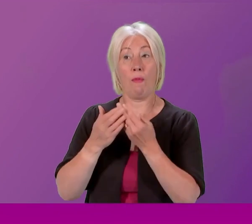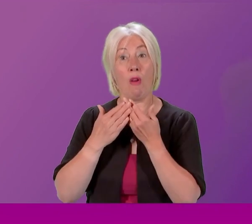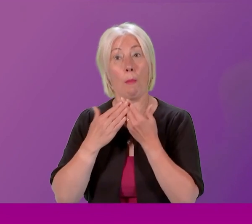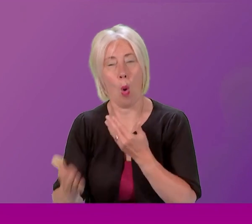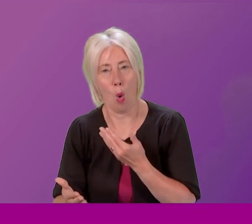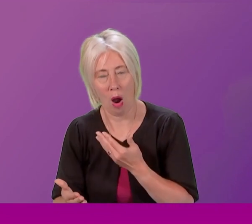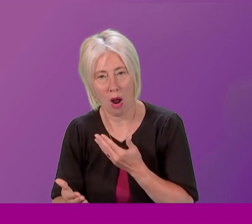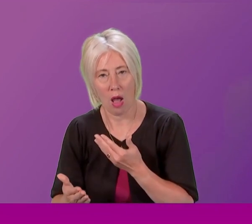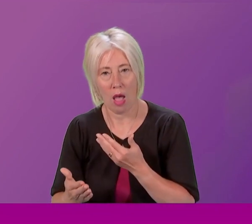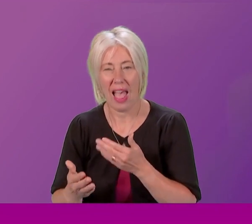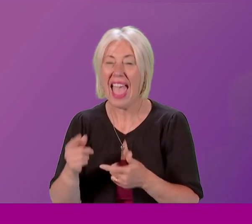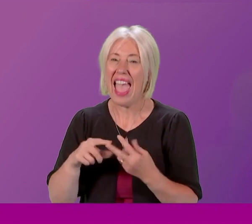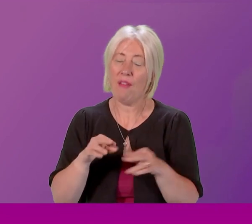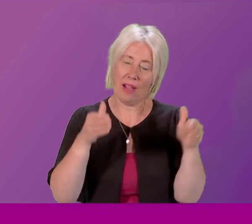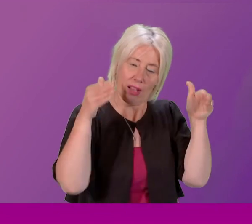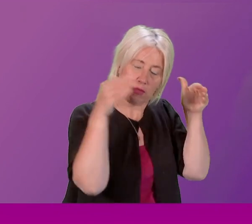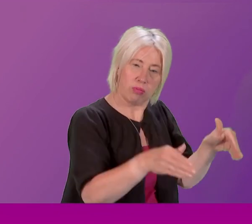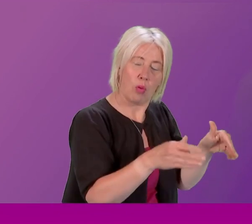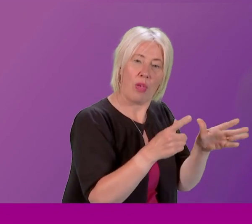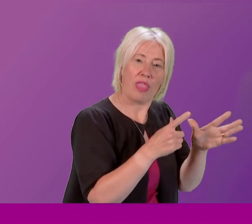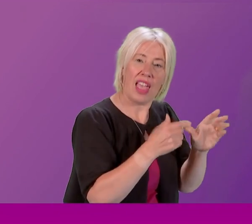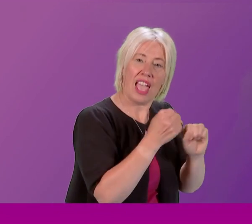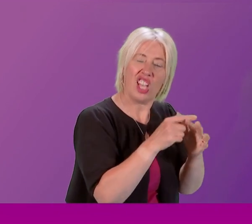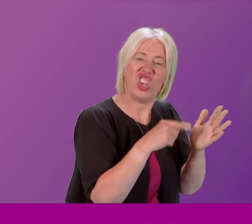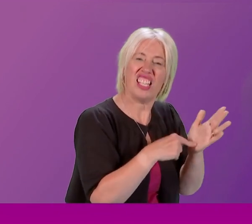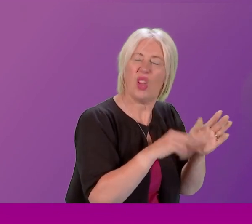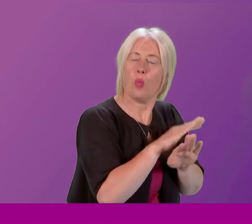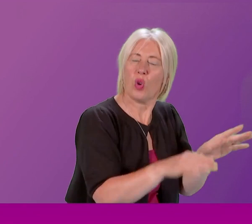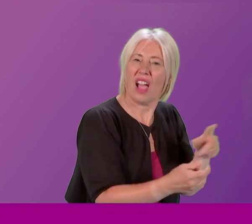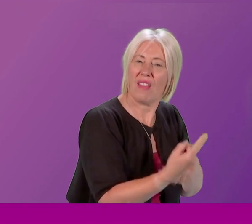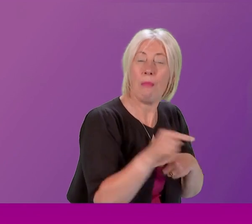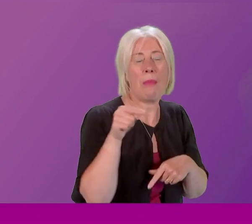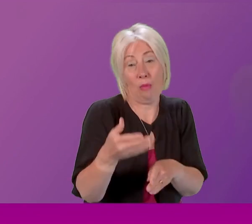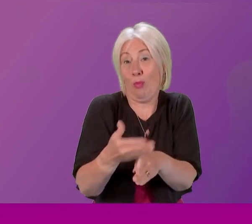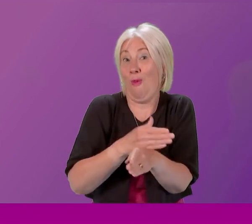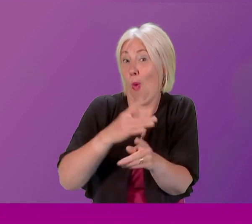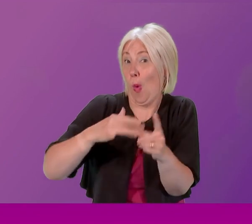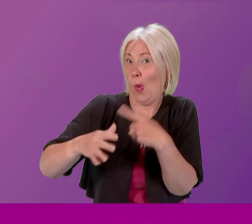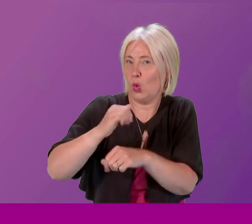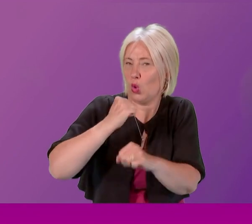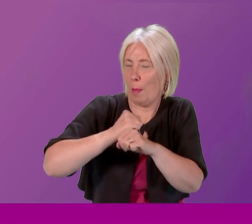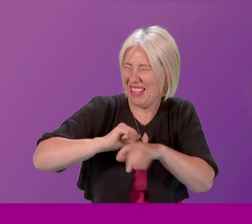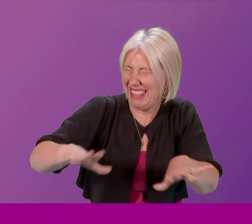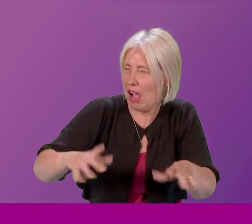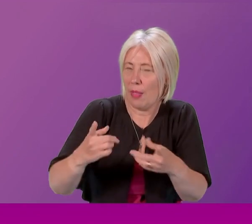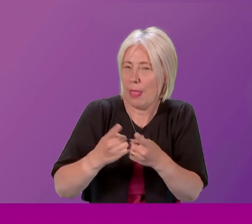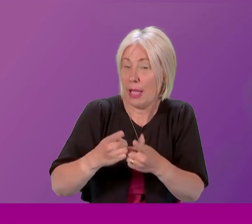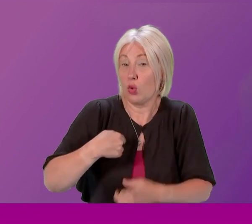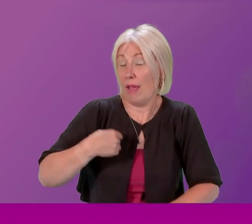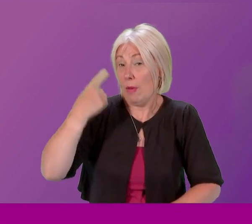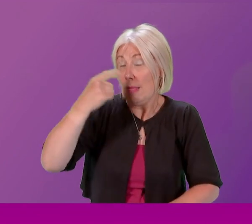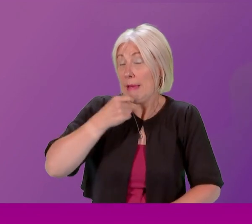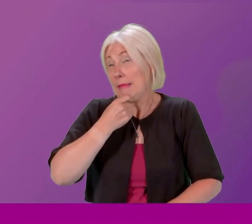not necessarily have happened. But of course, this was pre-social media and all sorts of things like that. So you have to